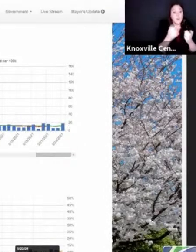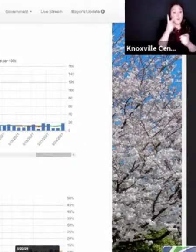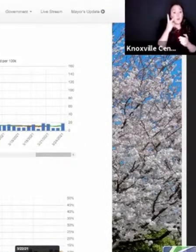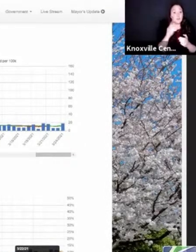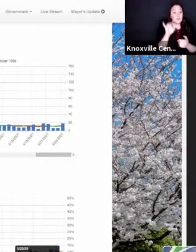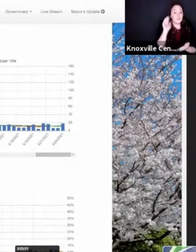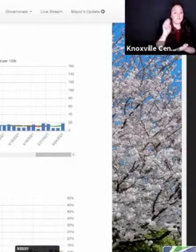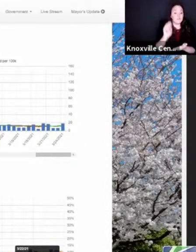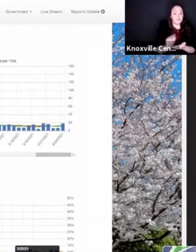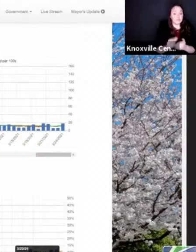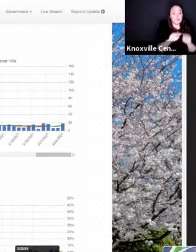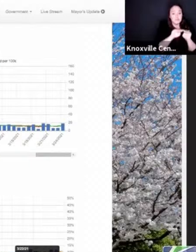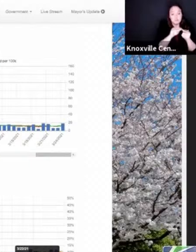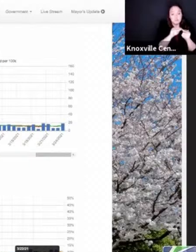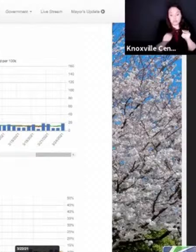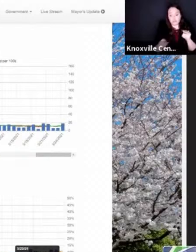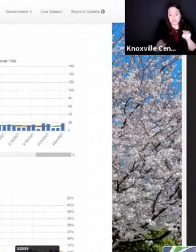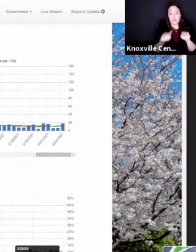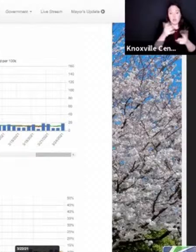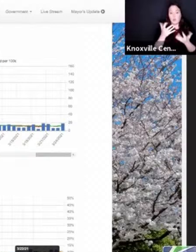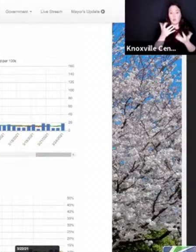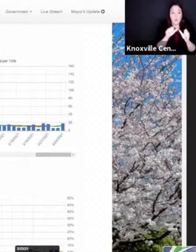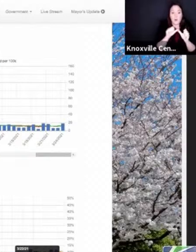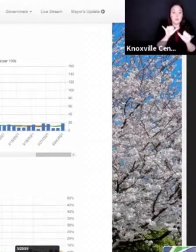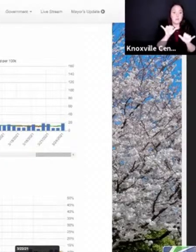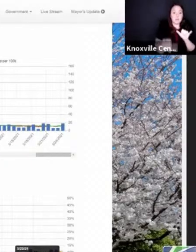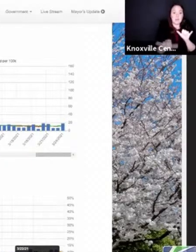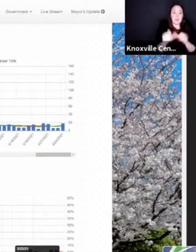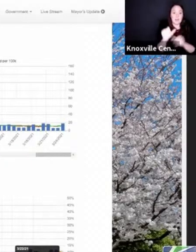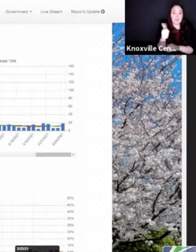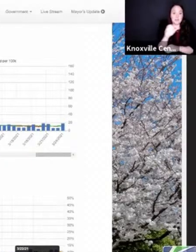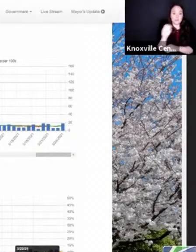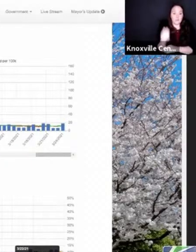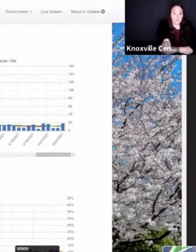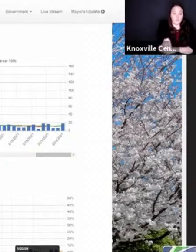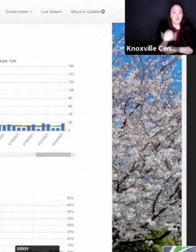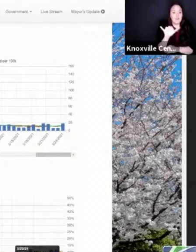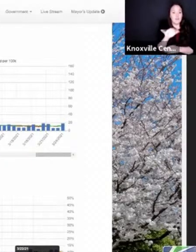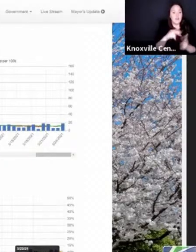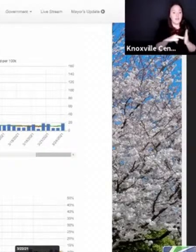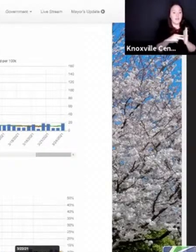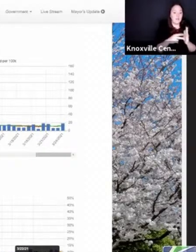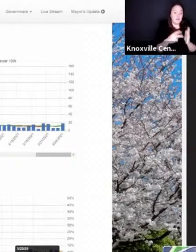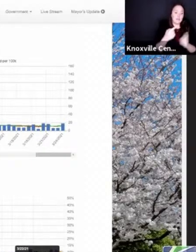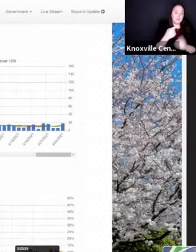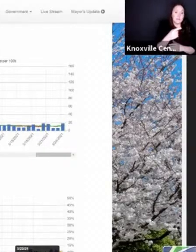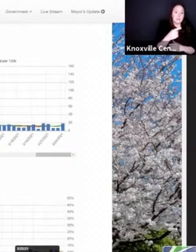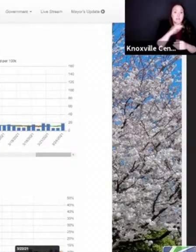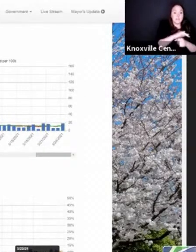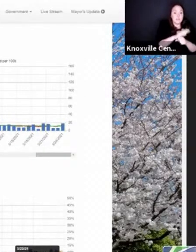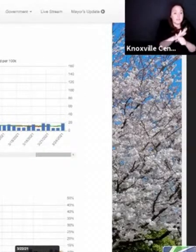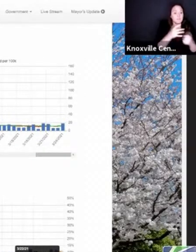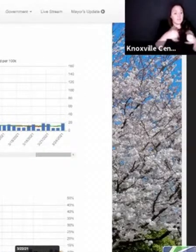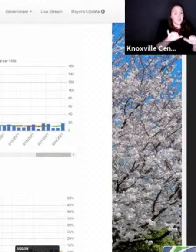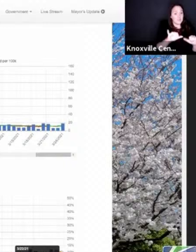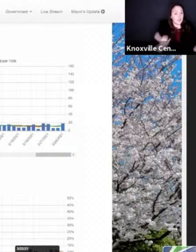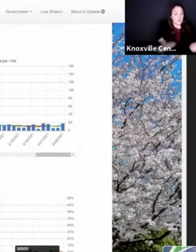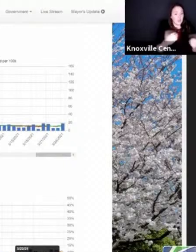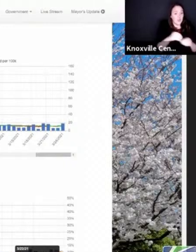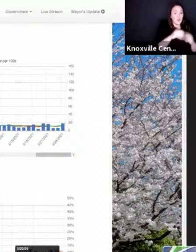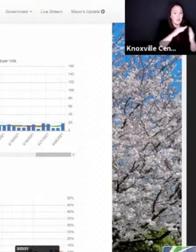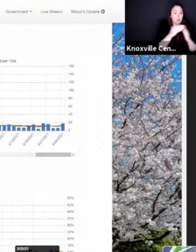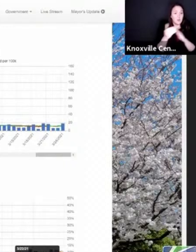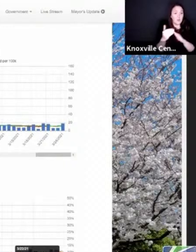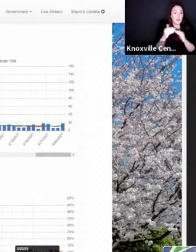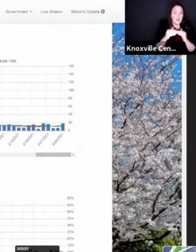trend down and not hover at 10%, as that's another indication that the disease is still present in the community at higher